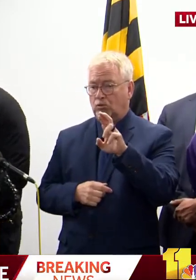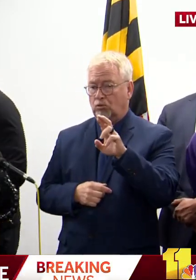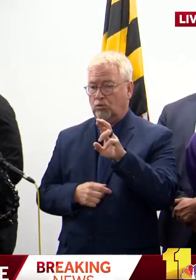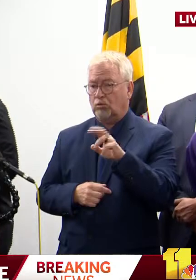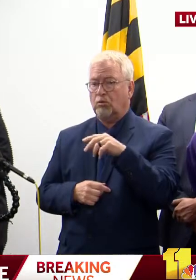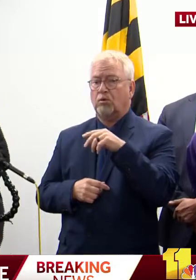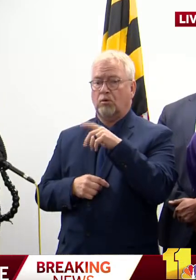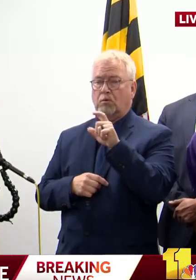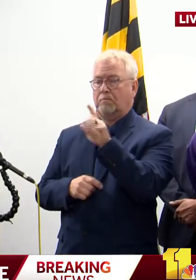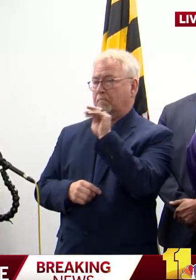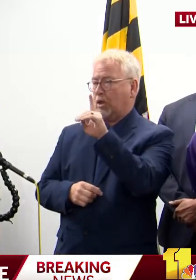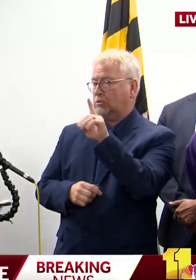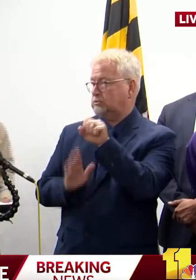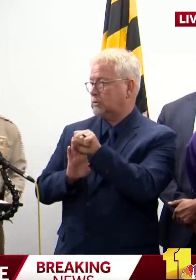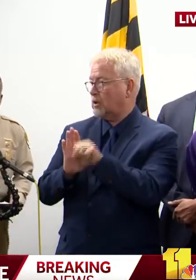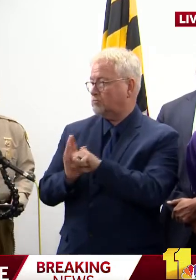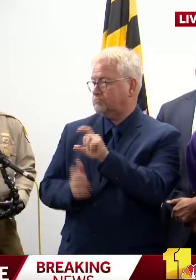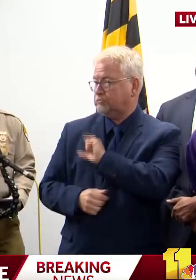for updates.